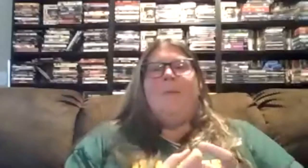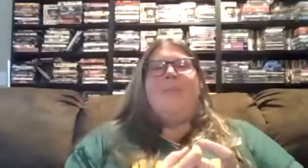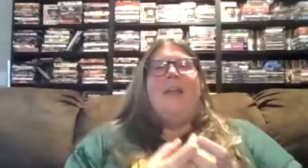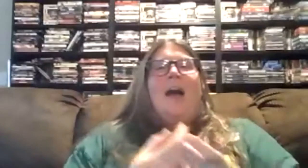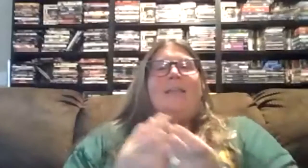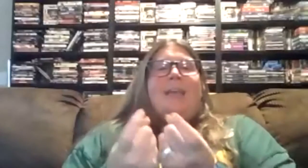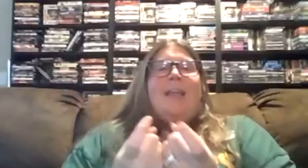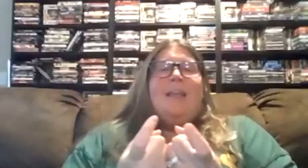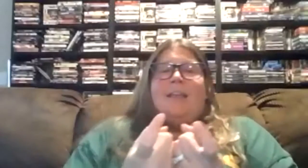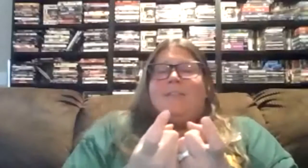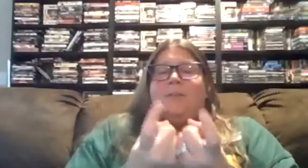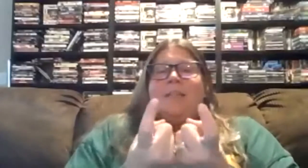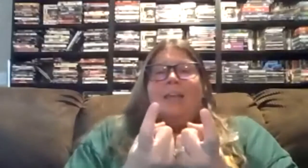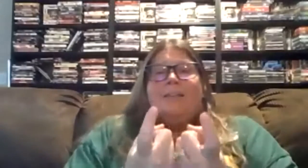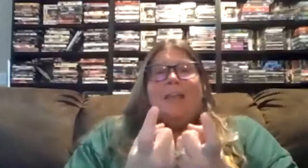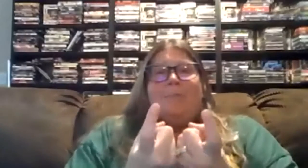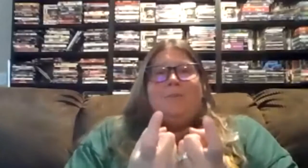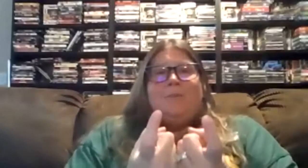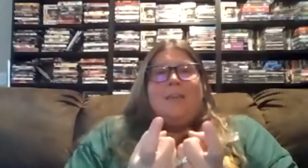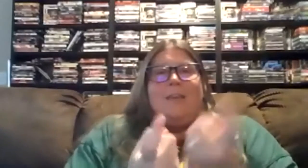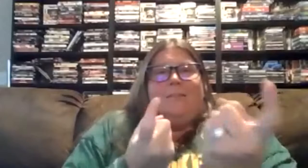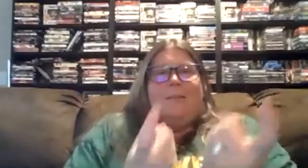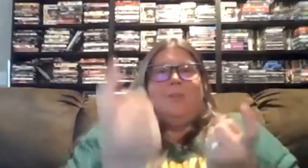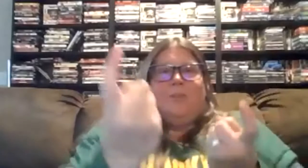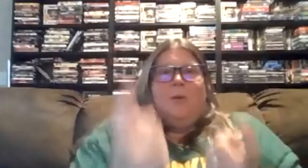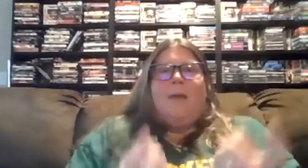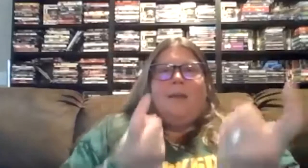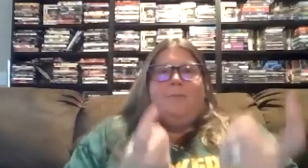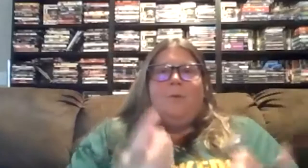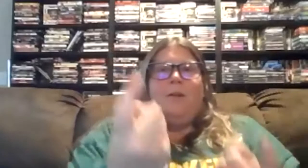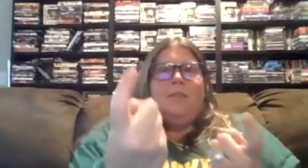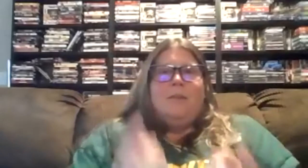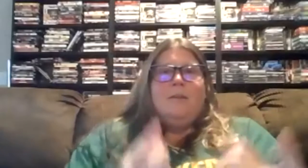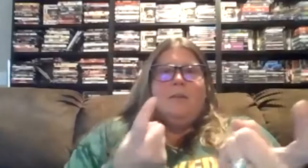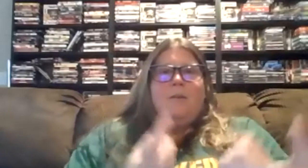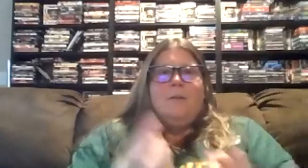And then ice skating is those same two skis just going back and forth.